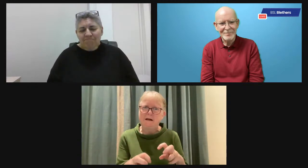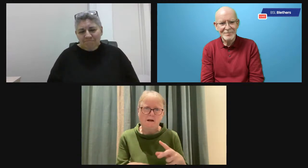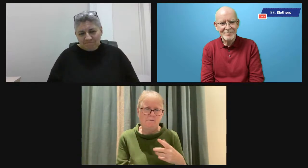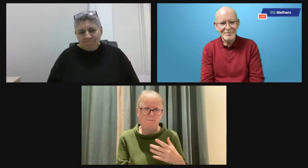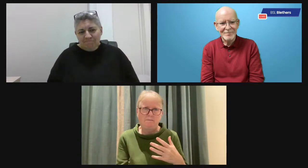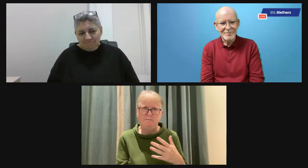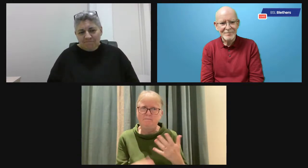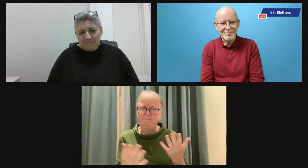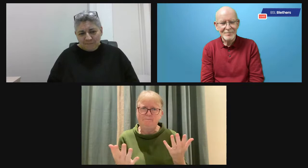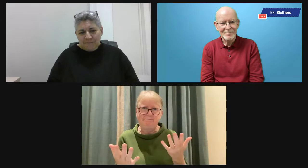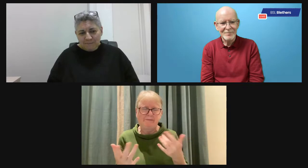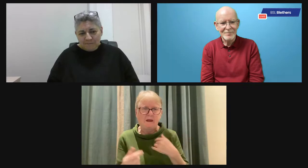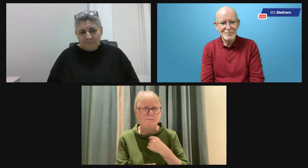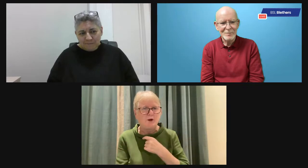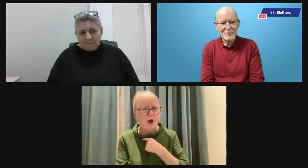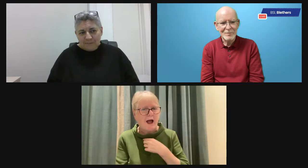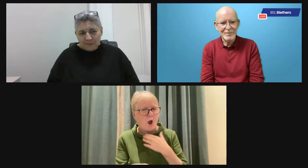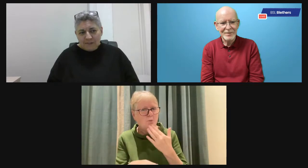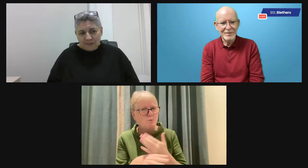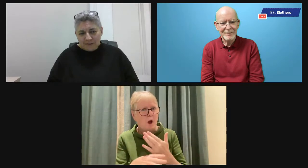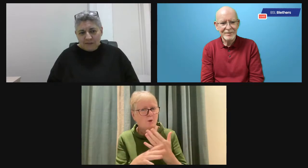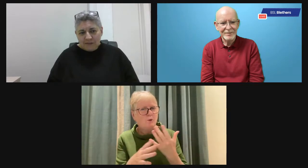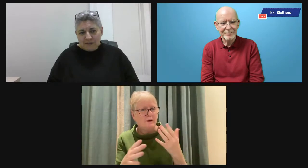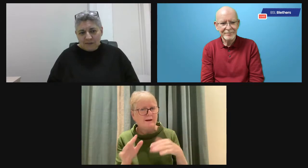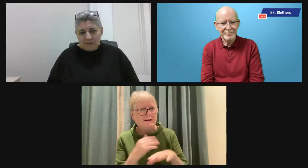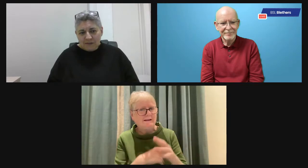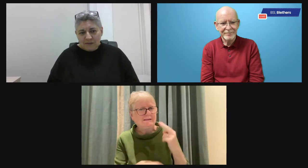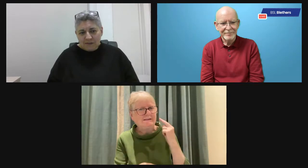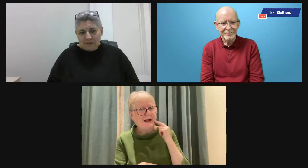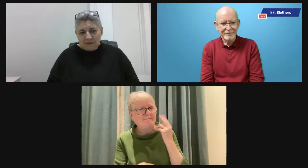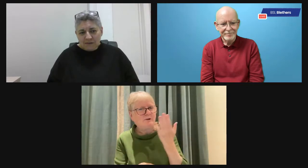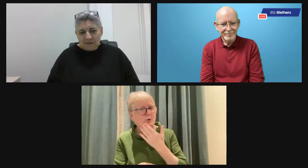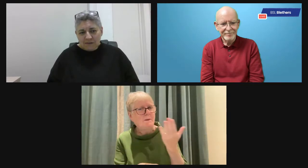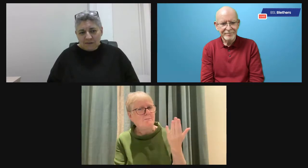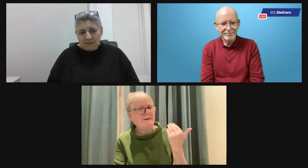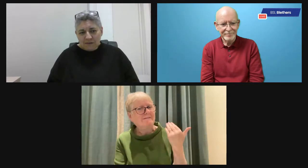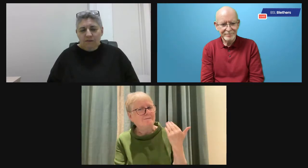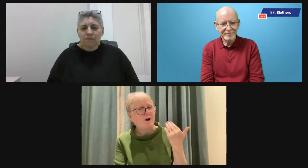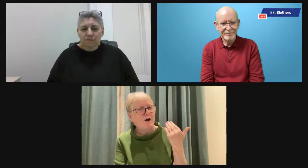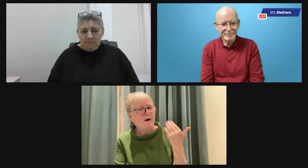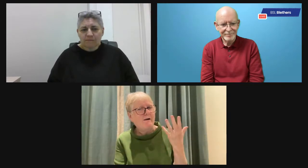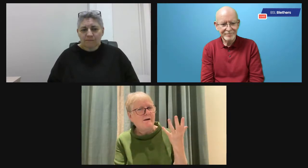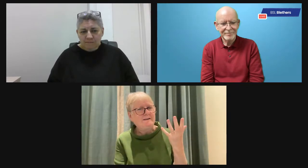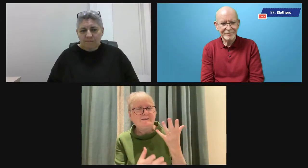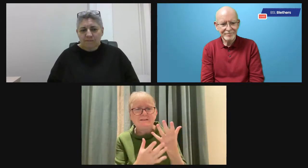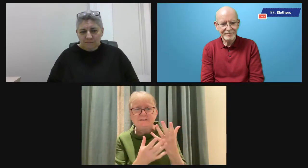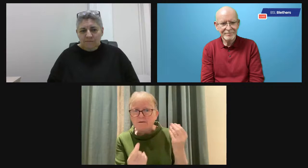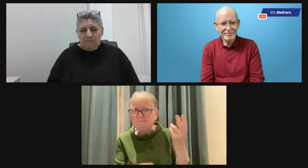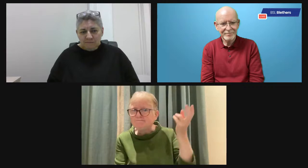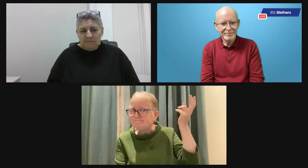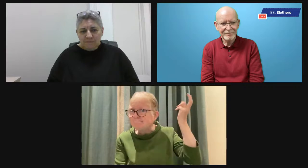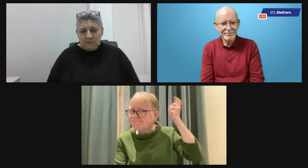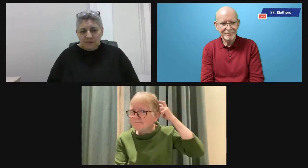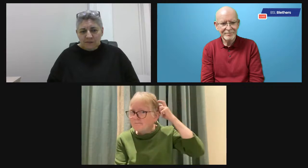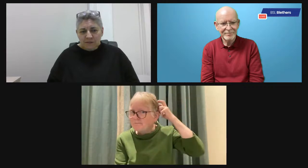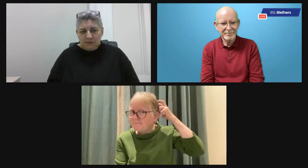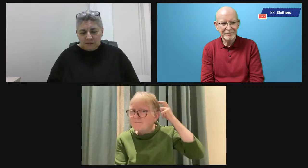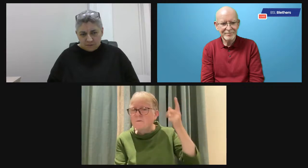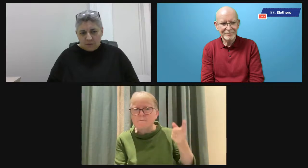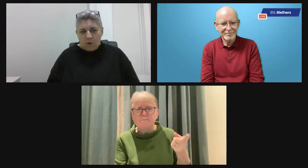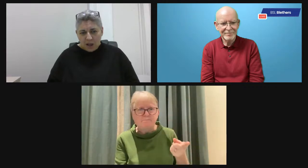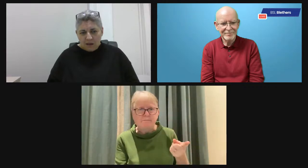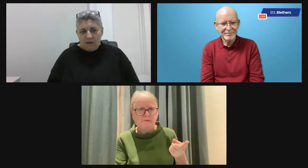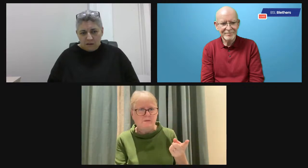maybe taken over? I think we need research in this area. I really do, because I used to work in a deaf